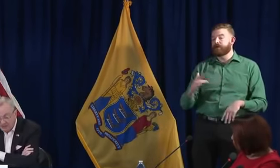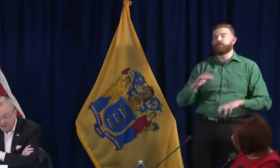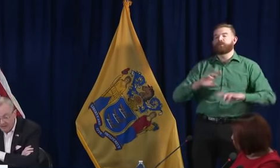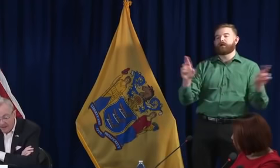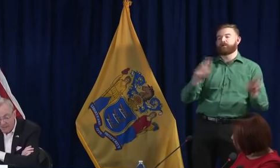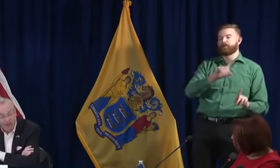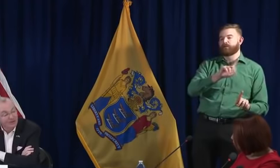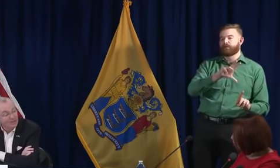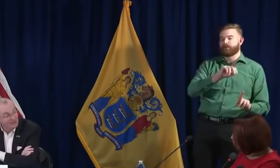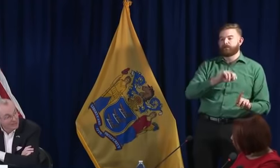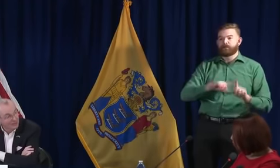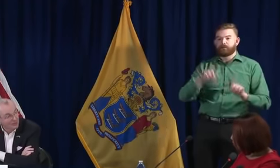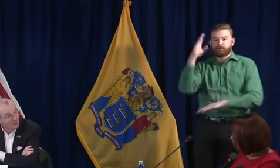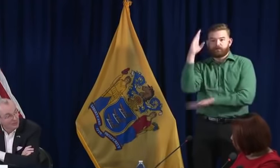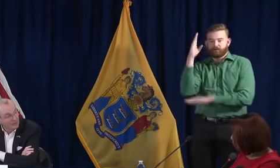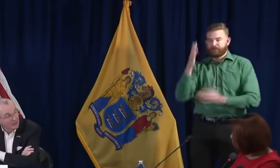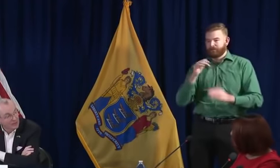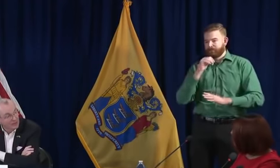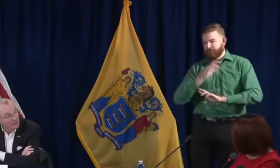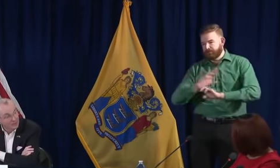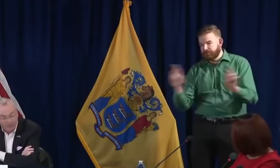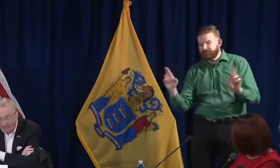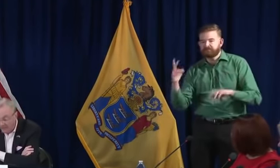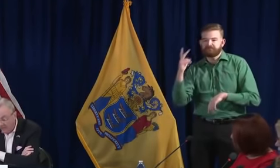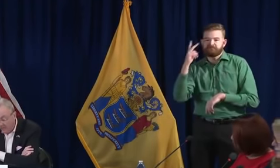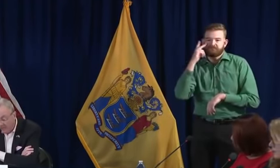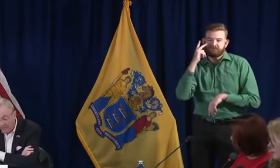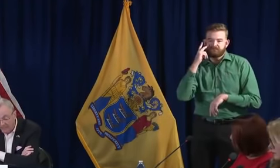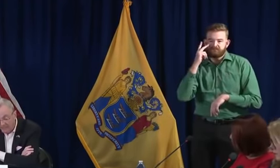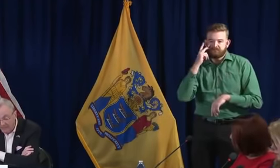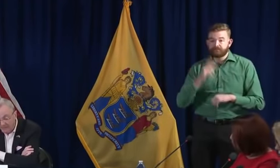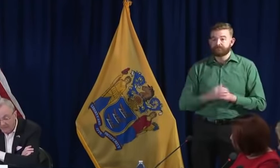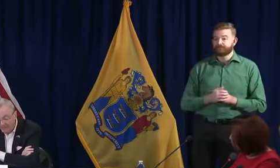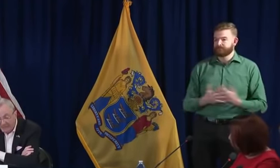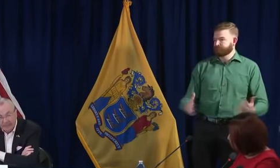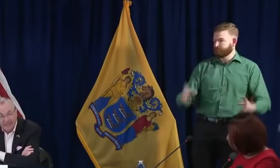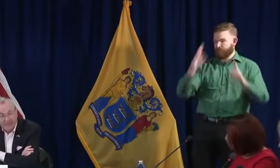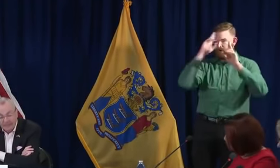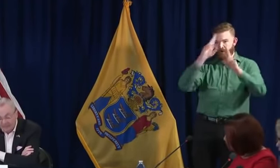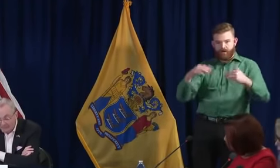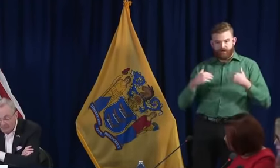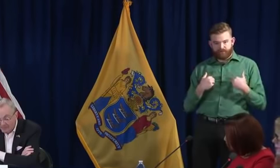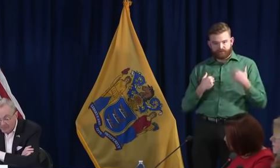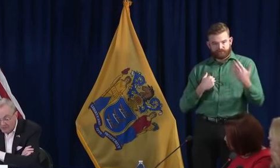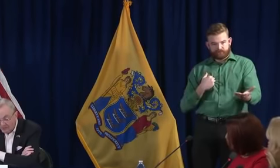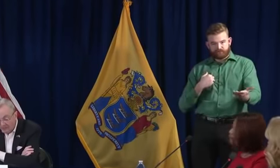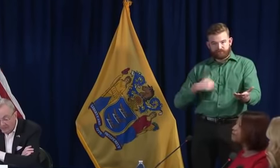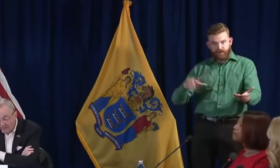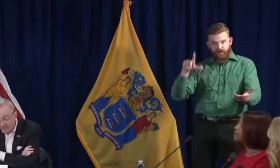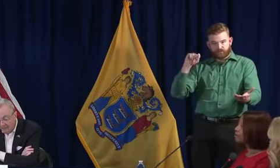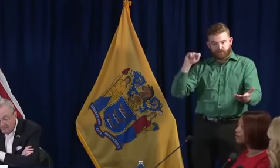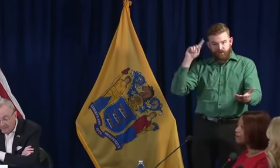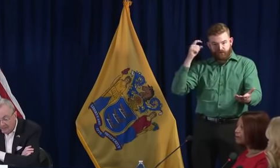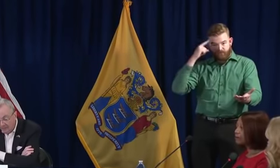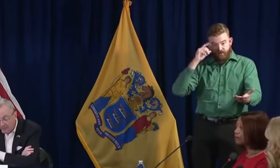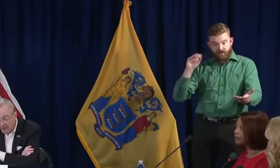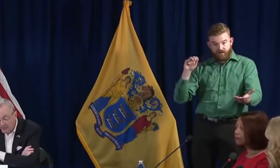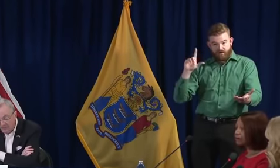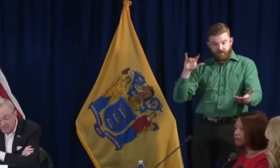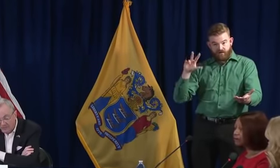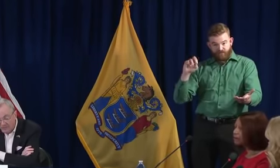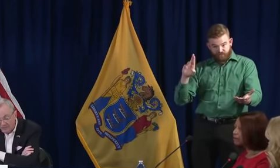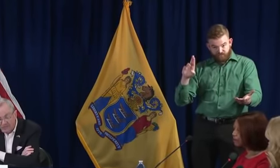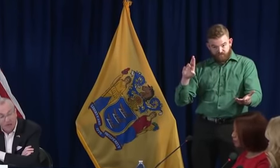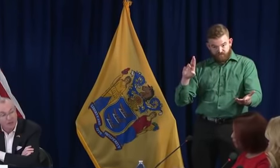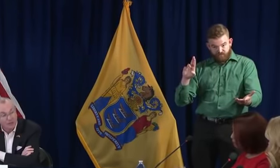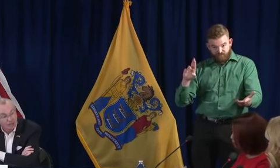be joined by my partner in government, as always, Lieutenant Governor Sheila Oliver. Sheila, great to be with you. Commissioner of the Department of